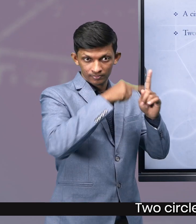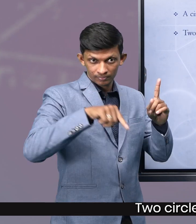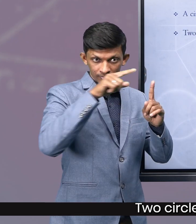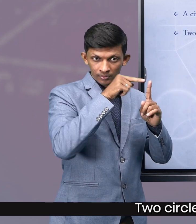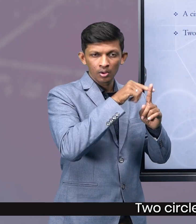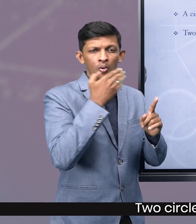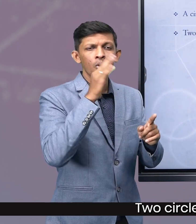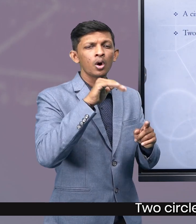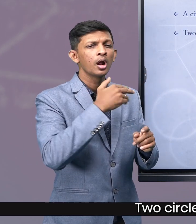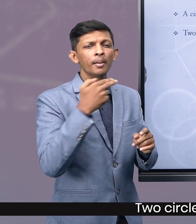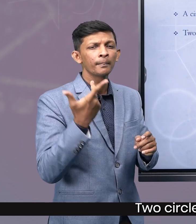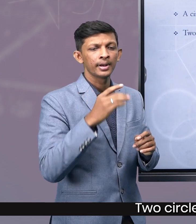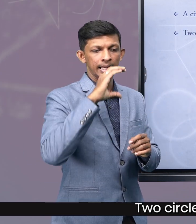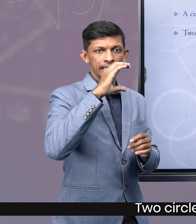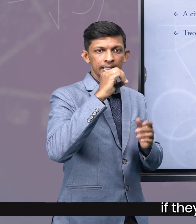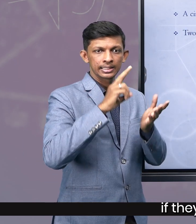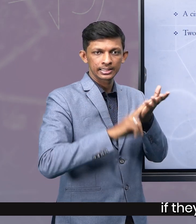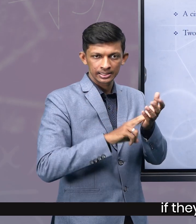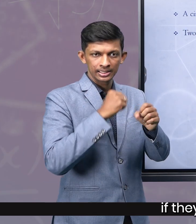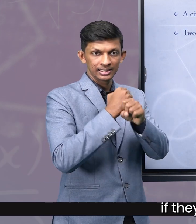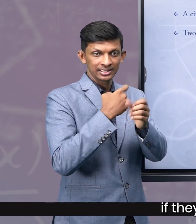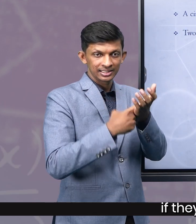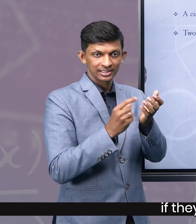Two circles can be called congruent if they have the same radius.